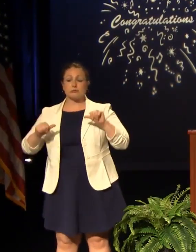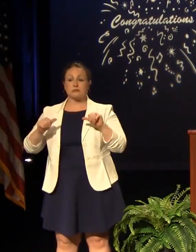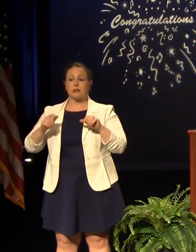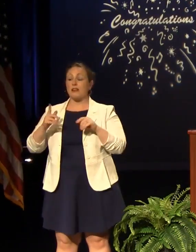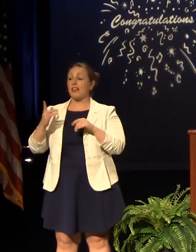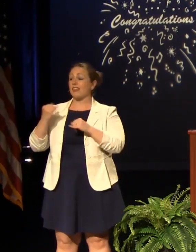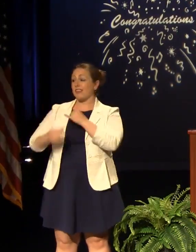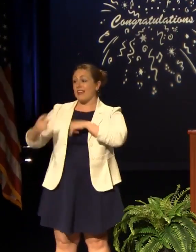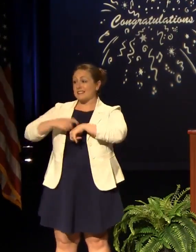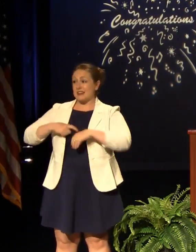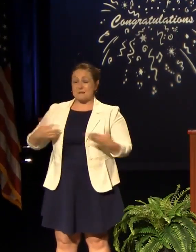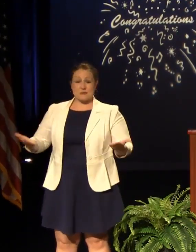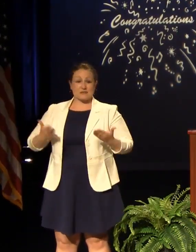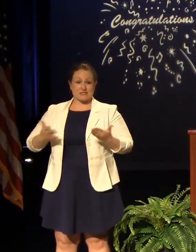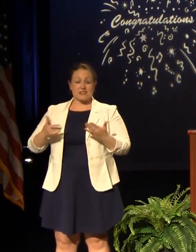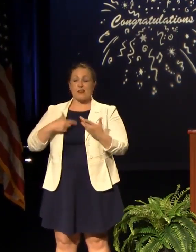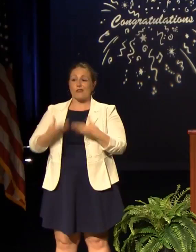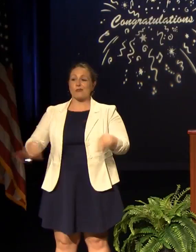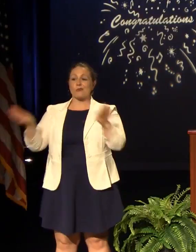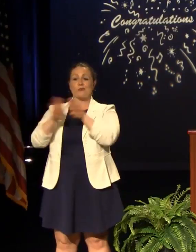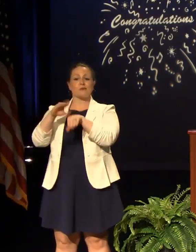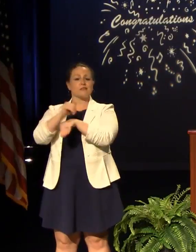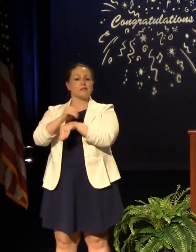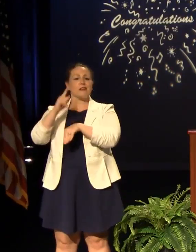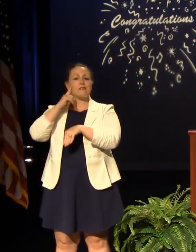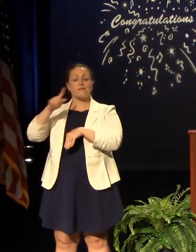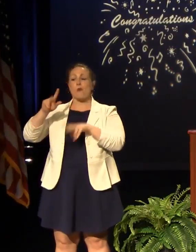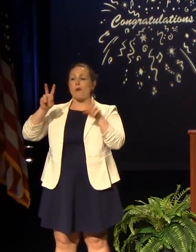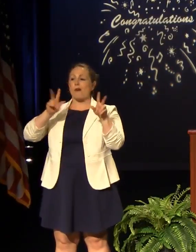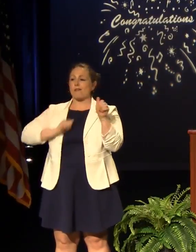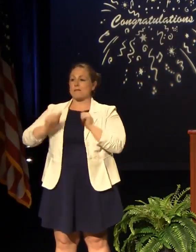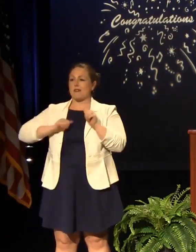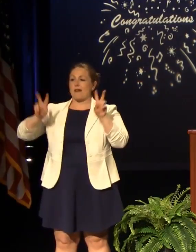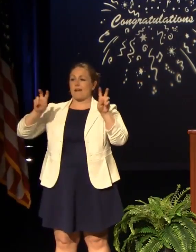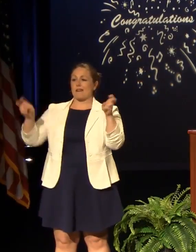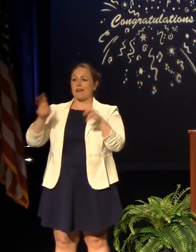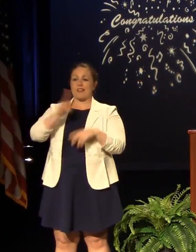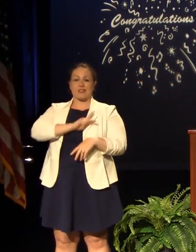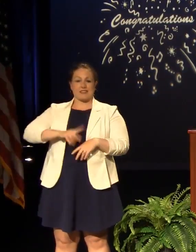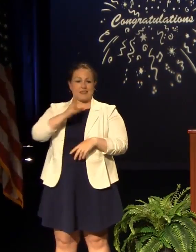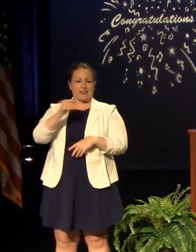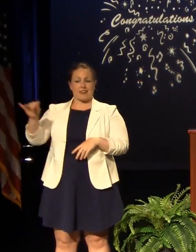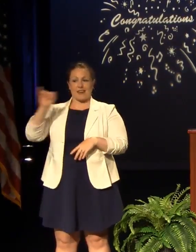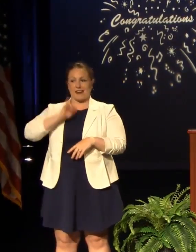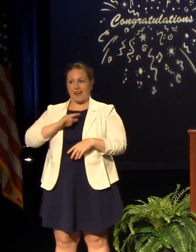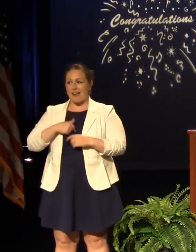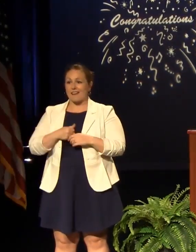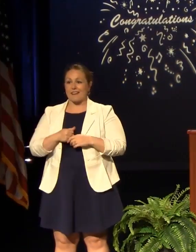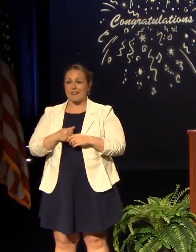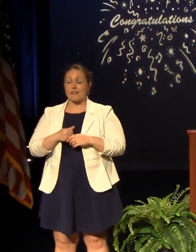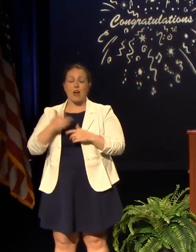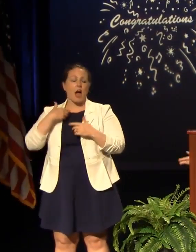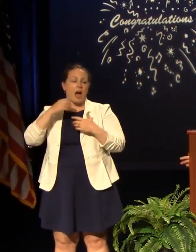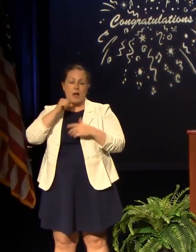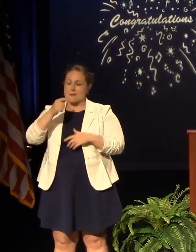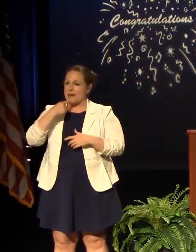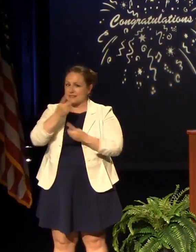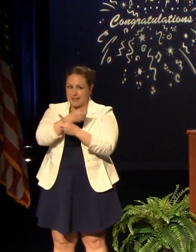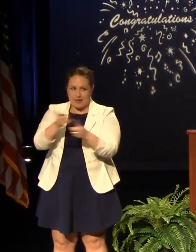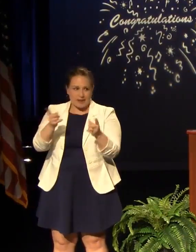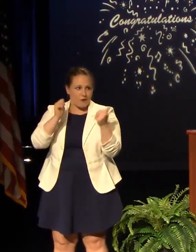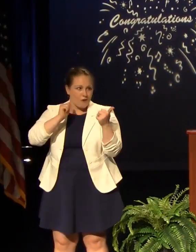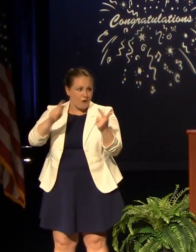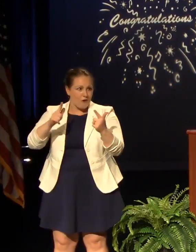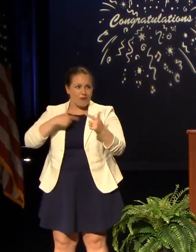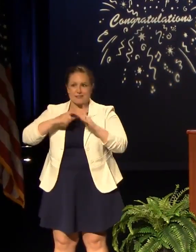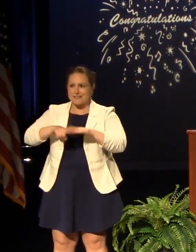I, which was an emotional moment that I will forever treasure. I'm not saying that everyone needs to break out into song and dance without a care